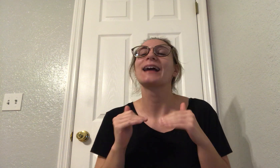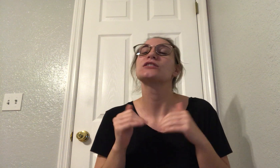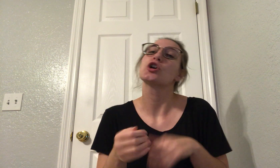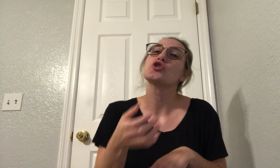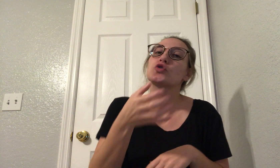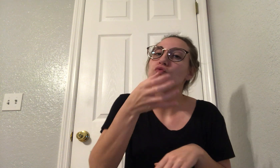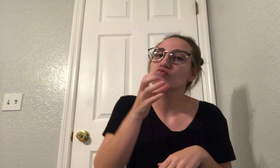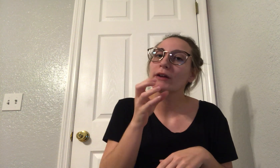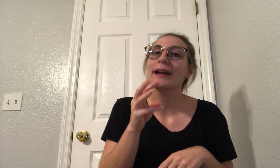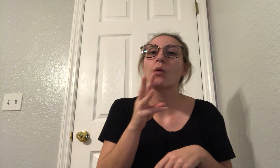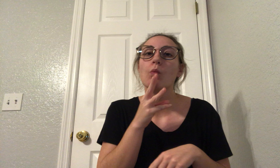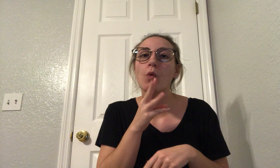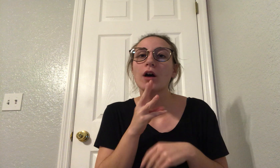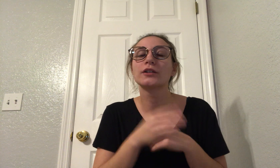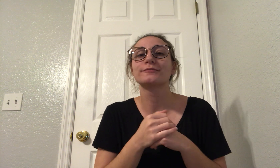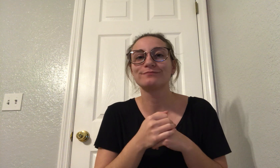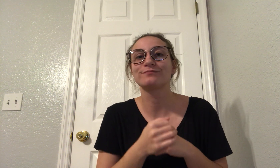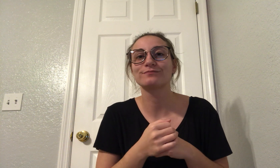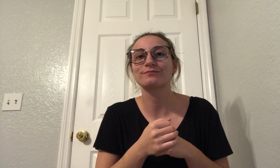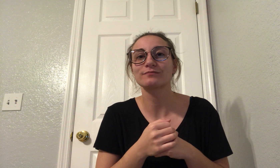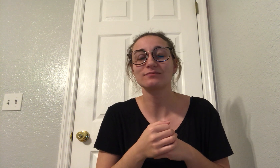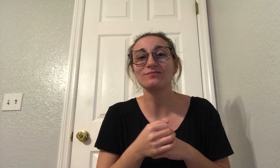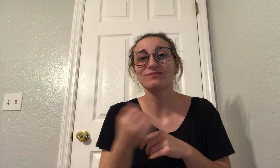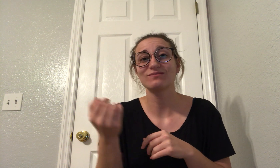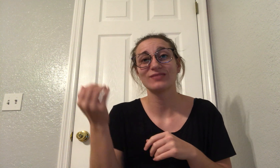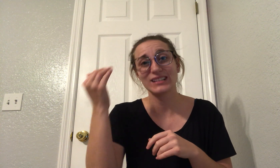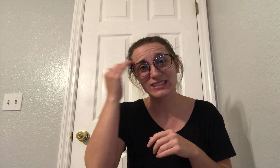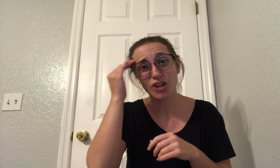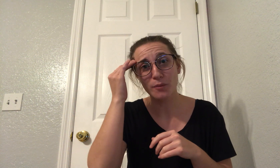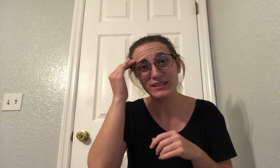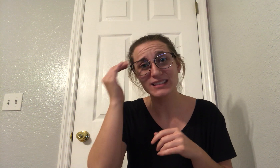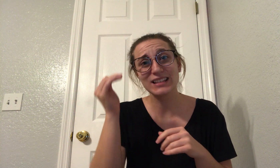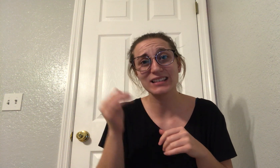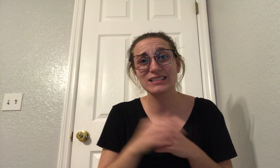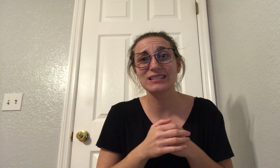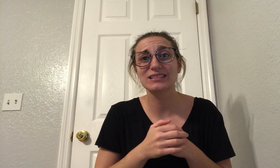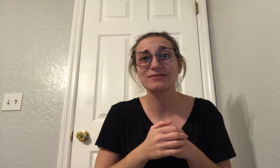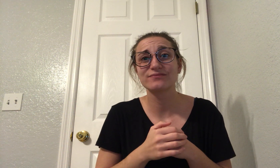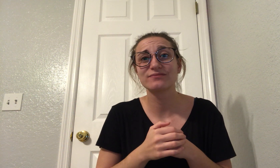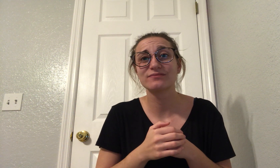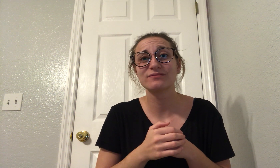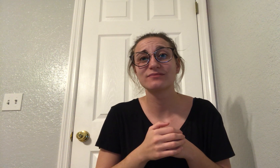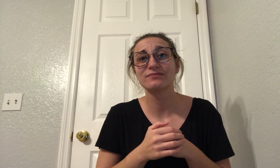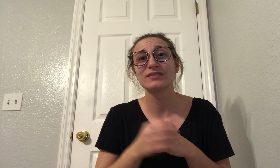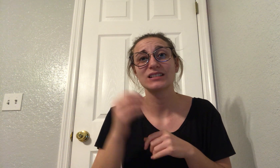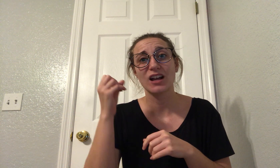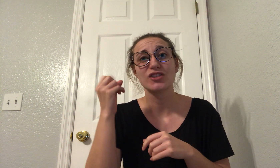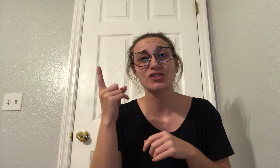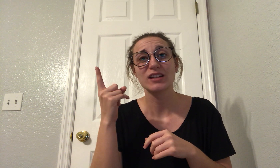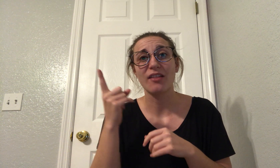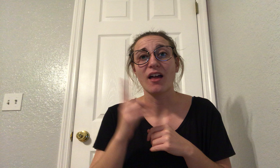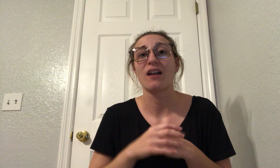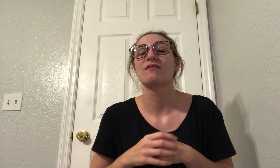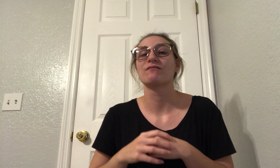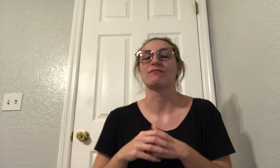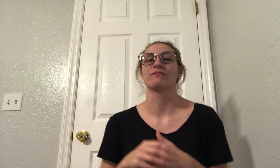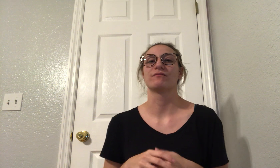So, another common sense, you go, of course. Well, add number 4 to the list of things I need to work on, because I've talked about